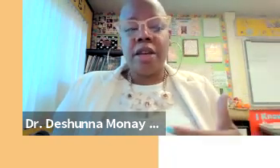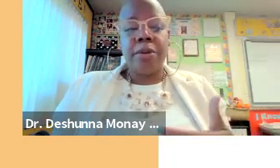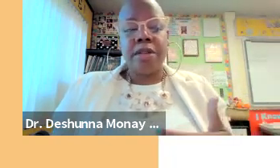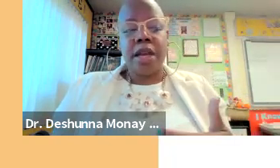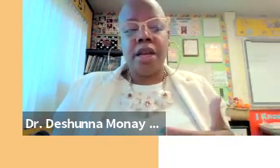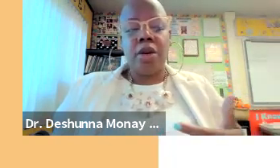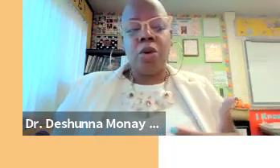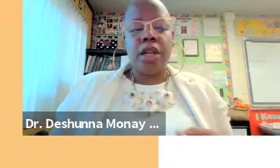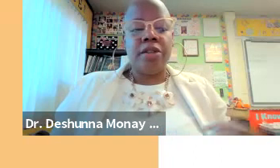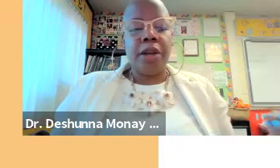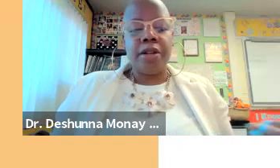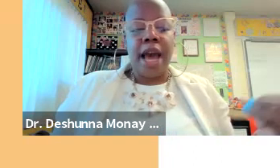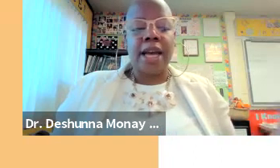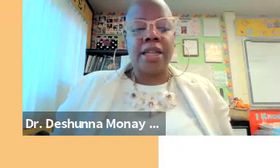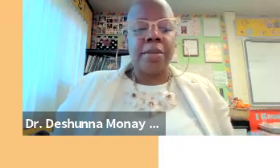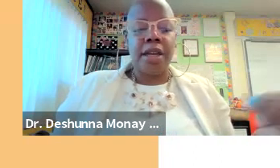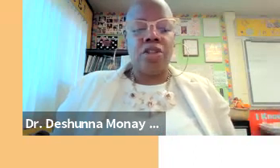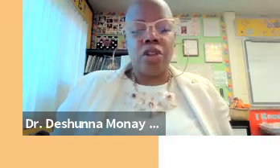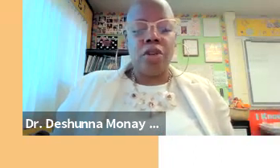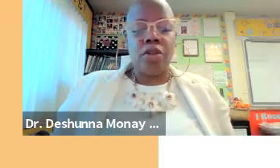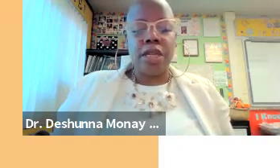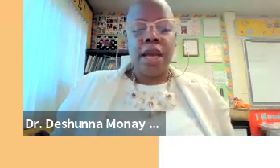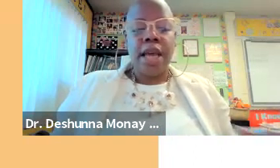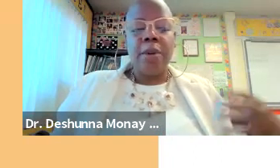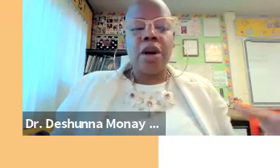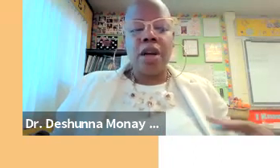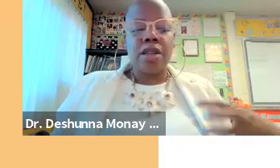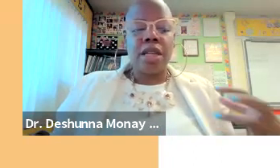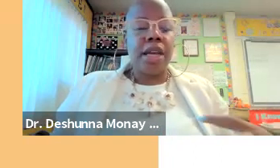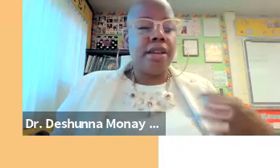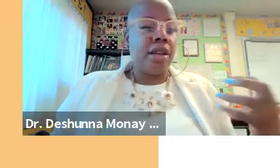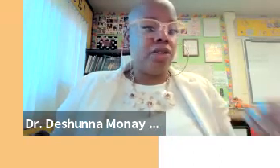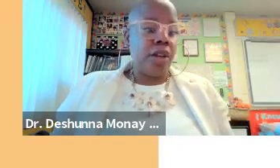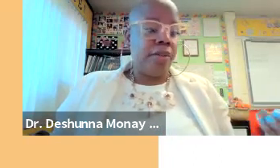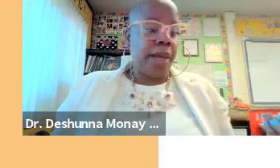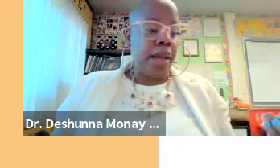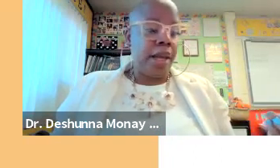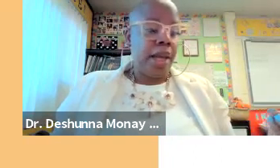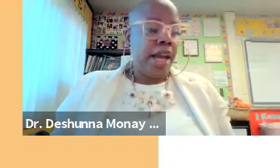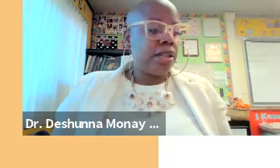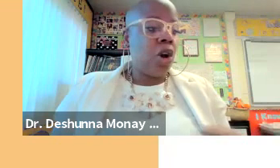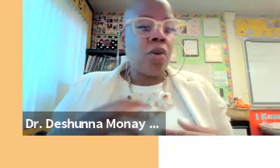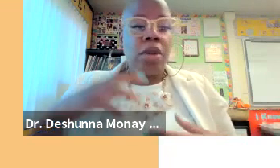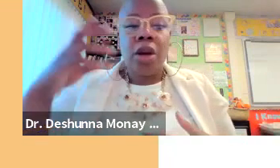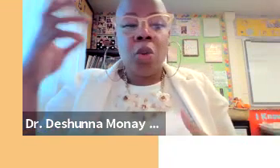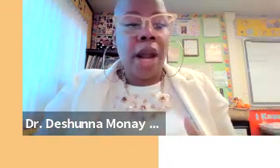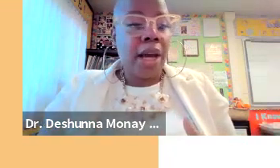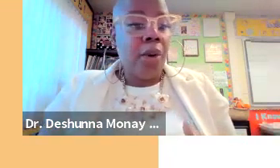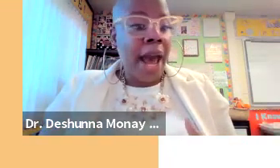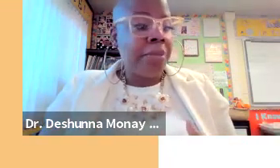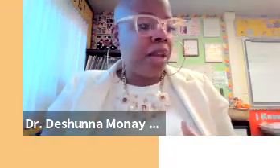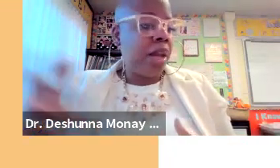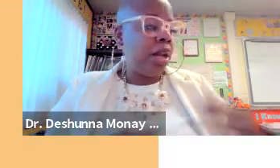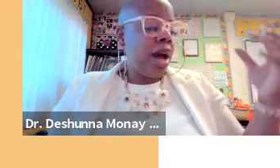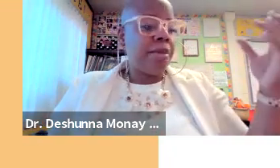Another 10% will experience academic issues that will cause delays in achievement. And so when I